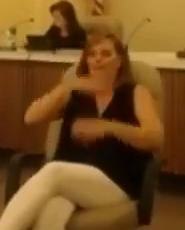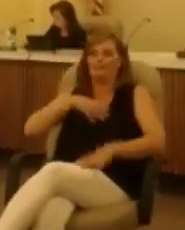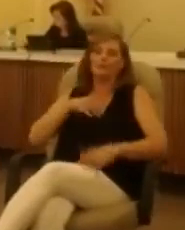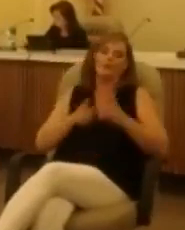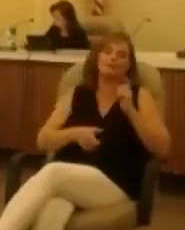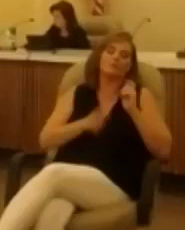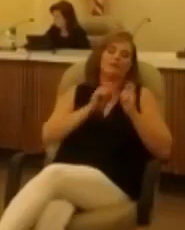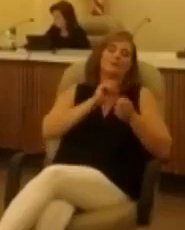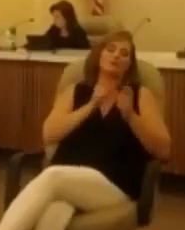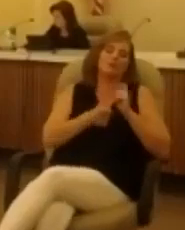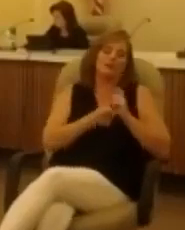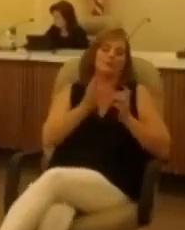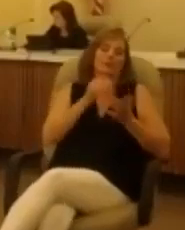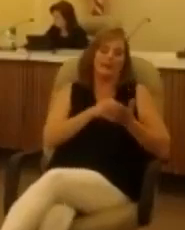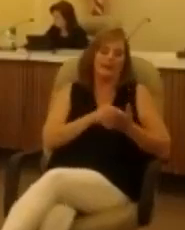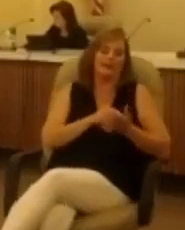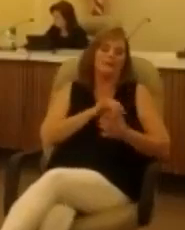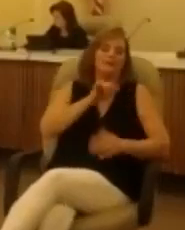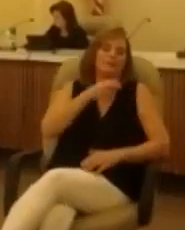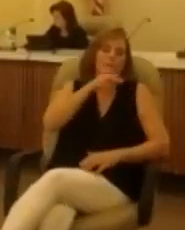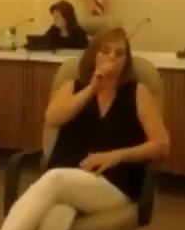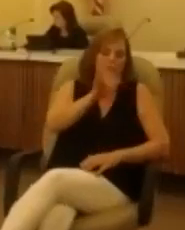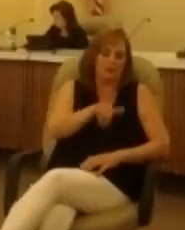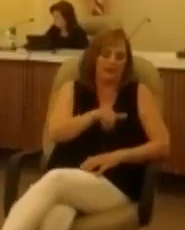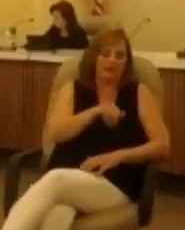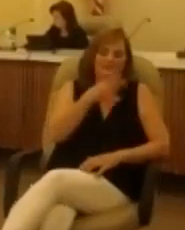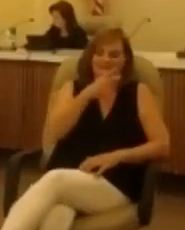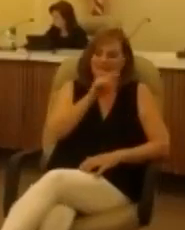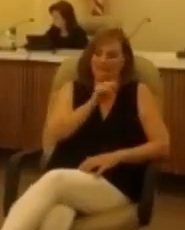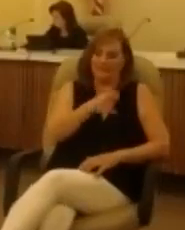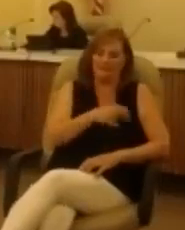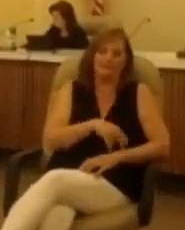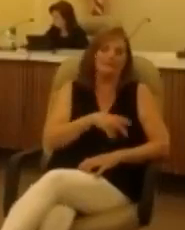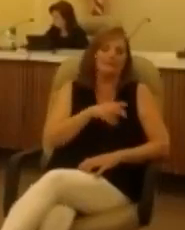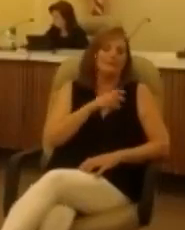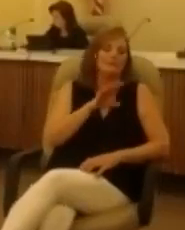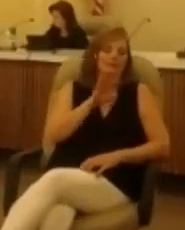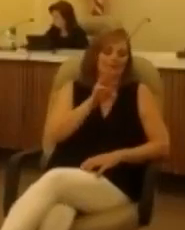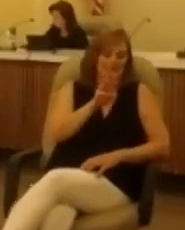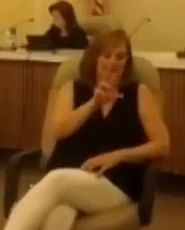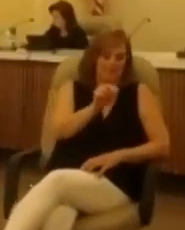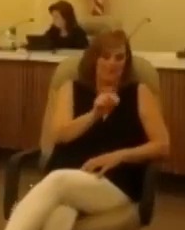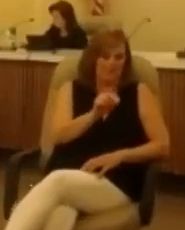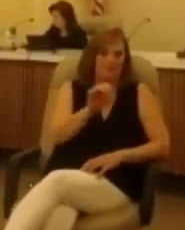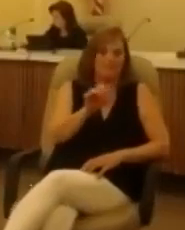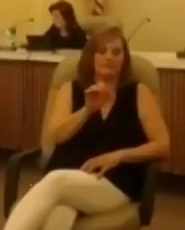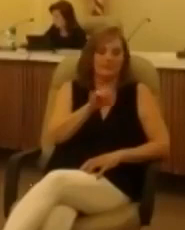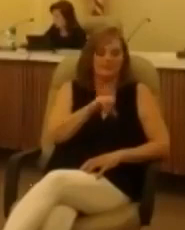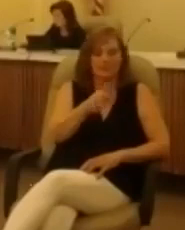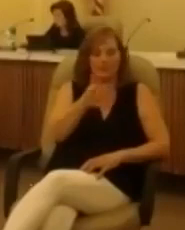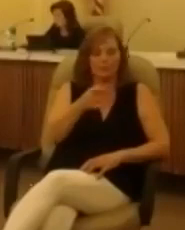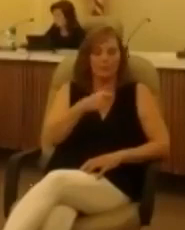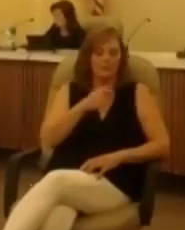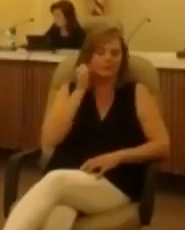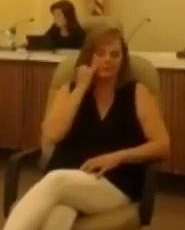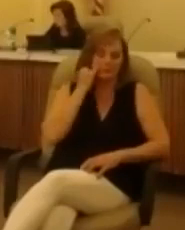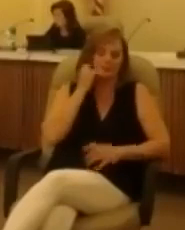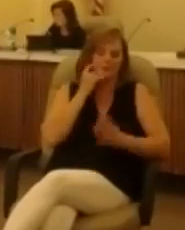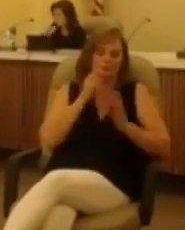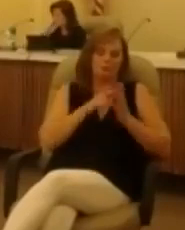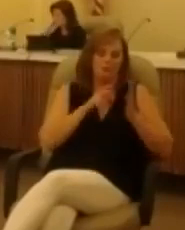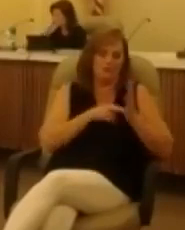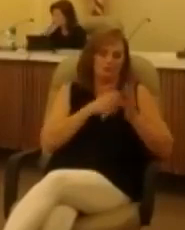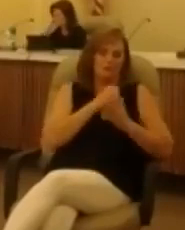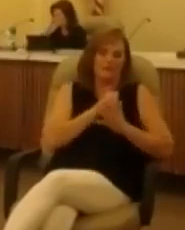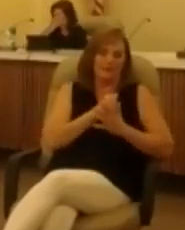rescheduled for July 17th at 6:30. That's another one you're supposed to register for and get a pass for.